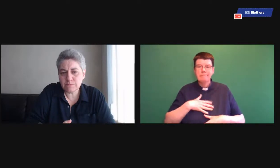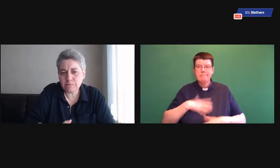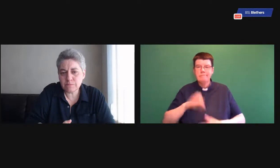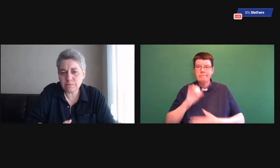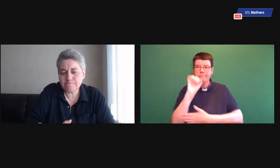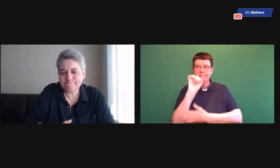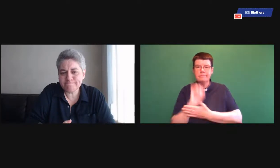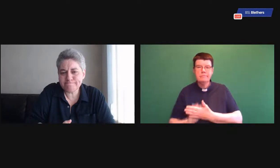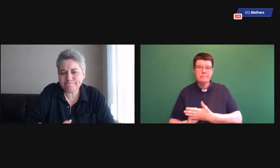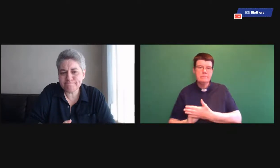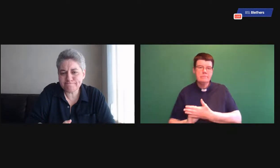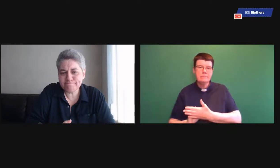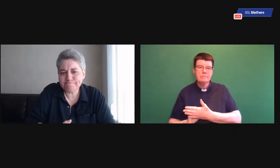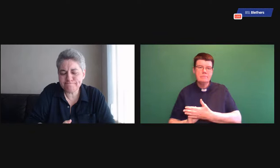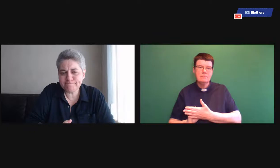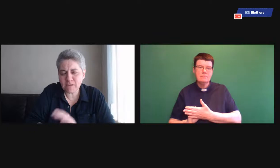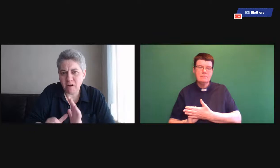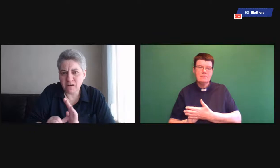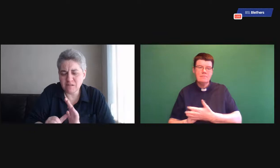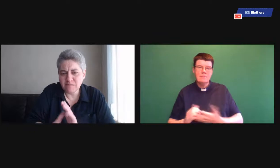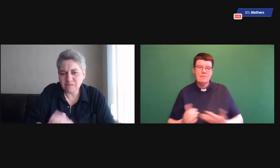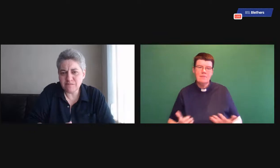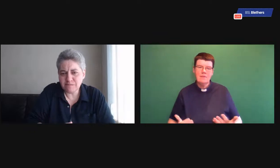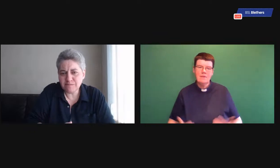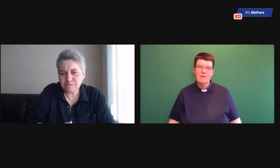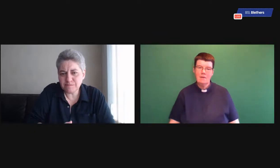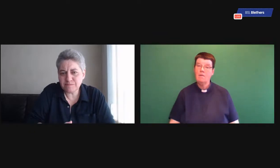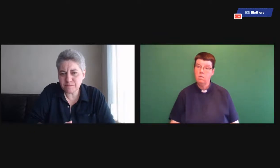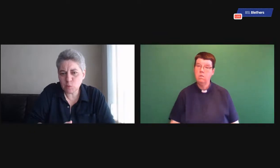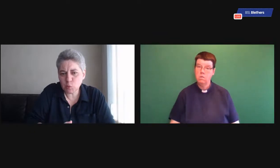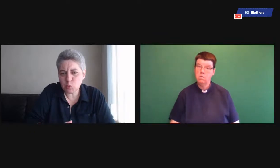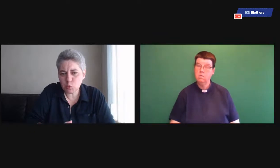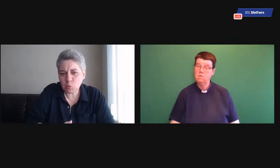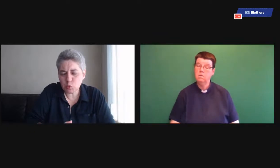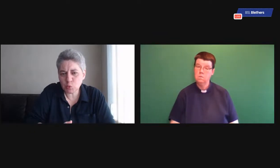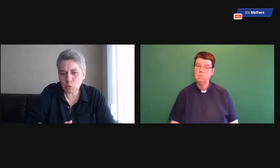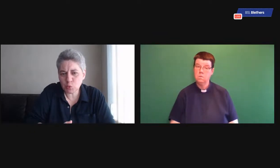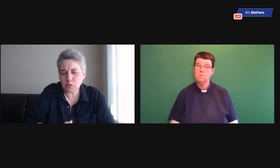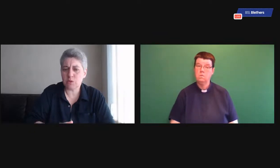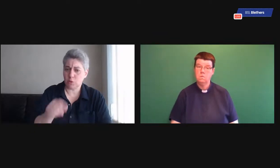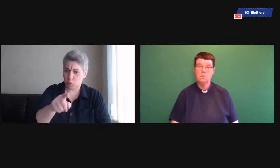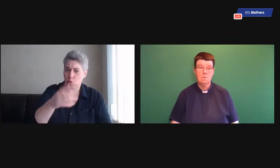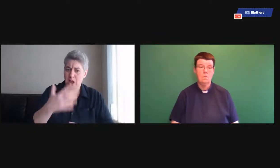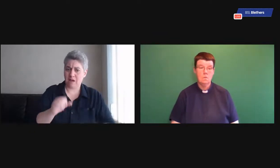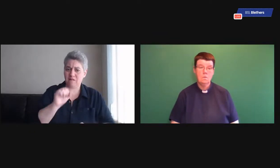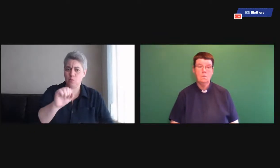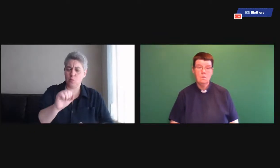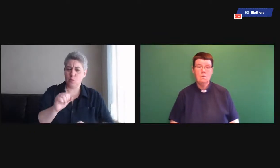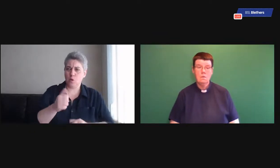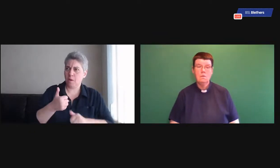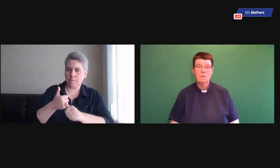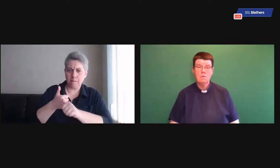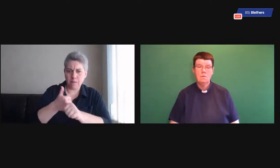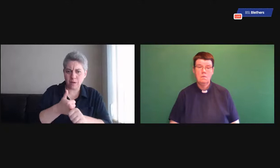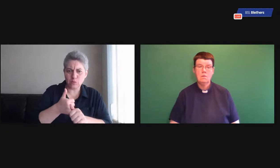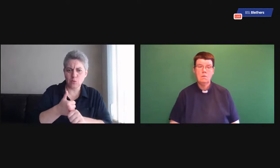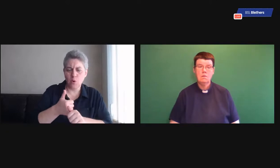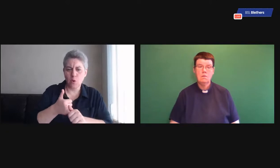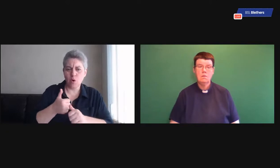small world. This is just a natural reaction. We know these people." And oh well, he was well put in his